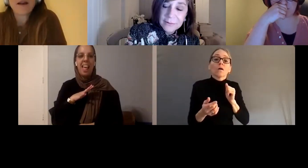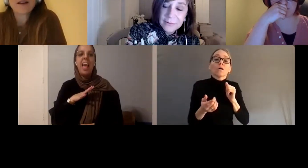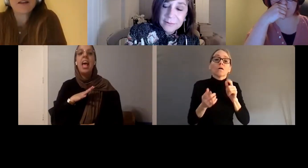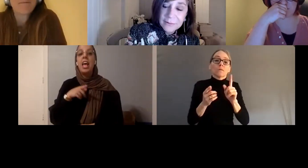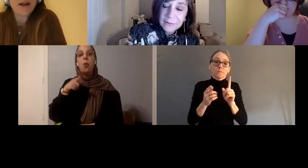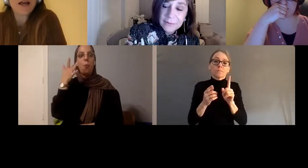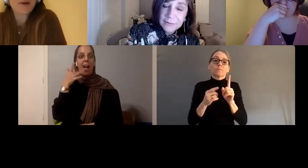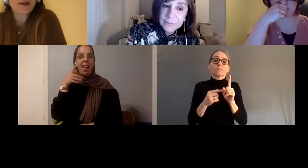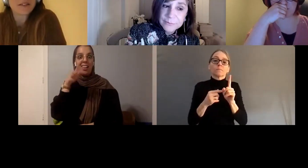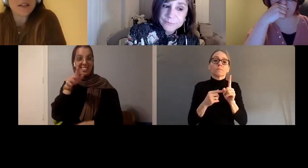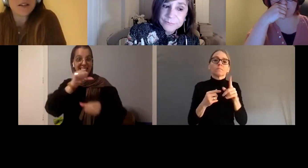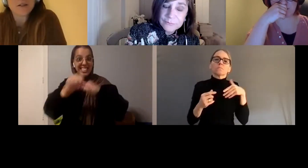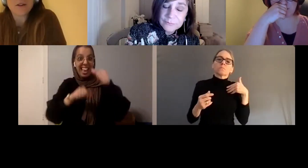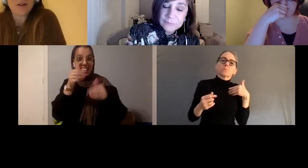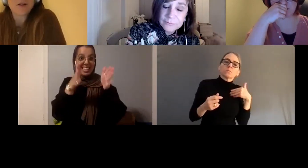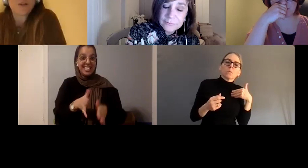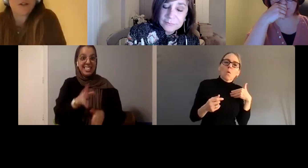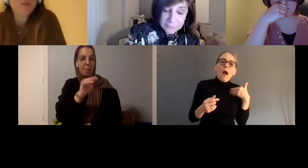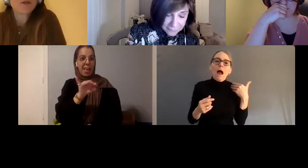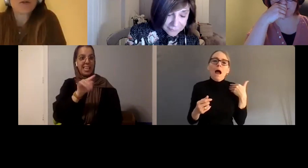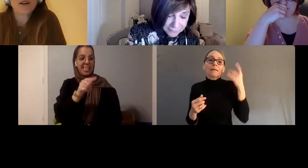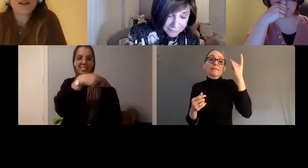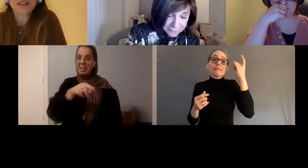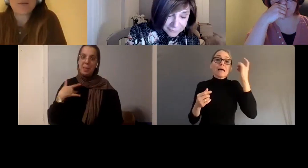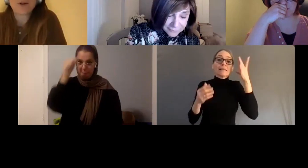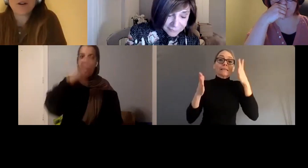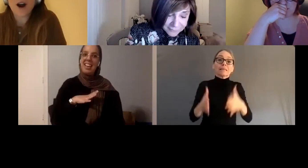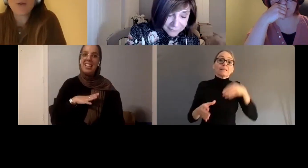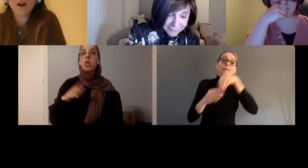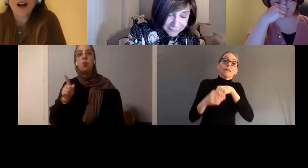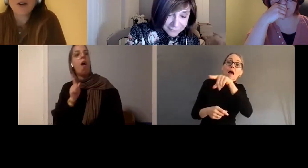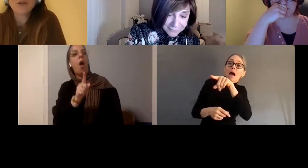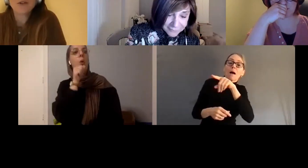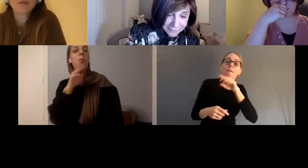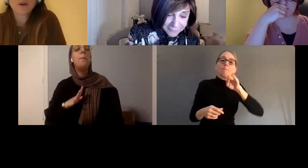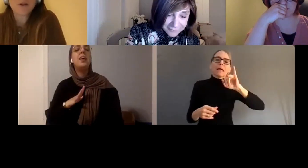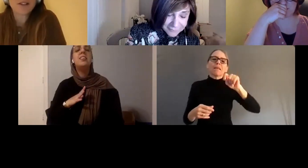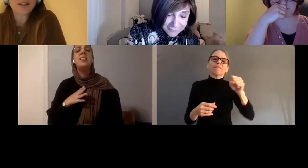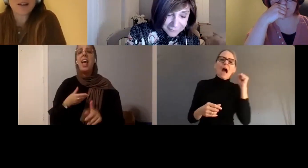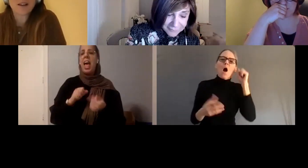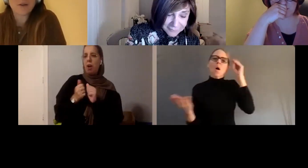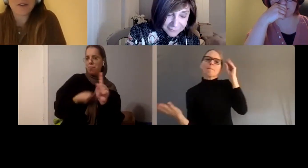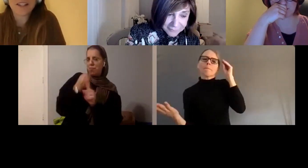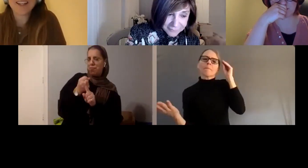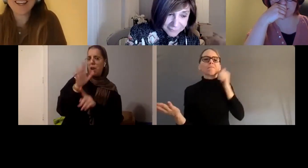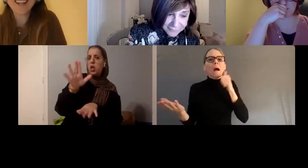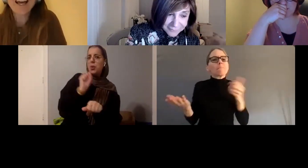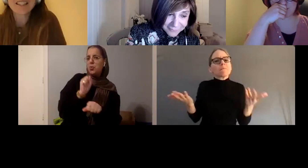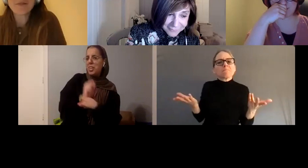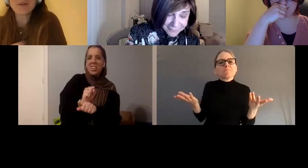of mainly male MIT shaped your career at some point. So how did you experience and live with